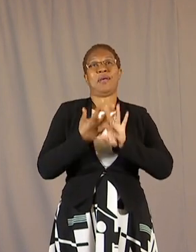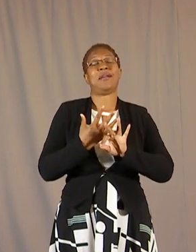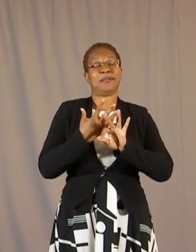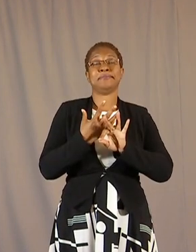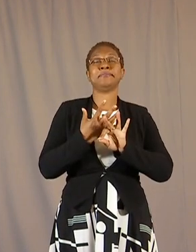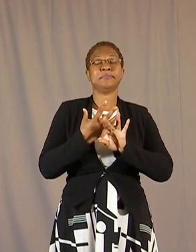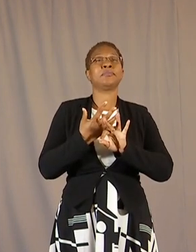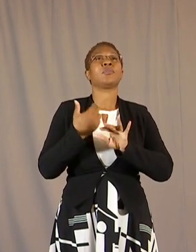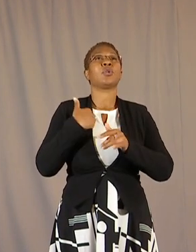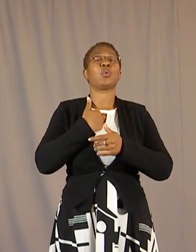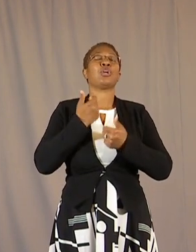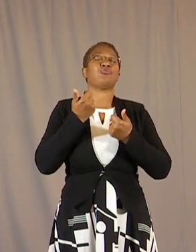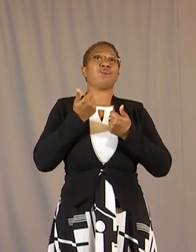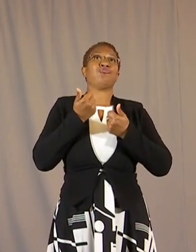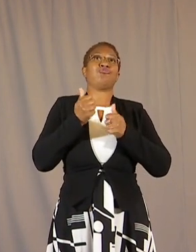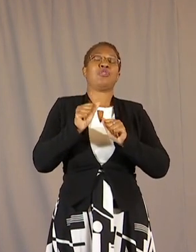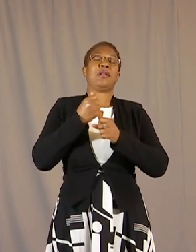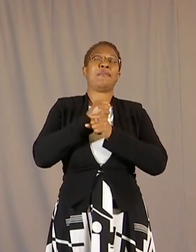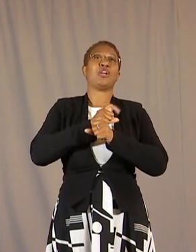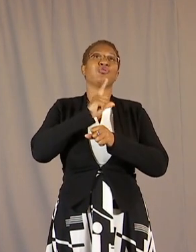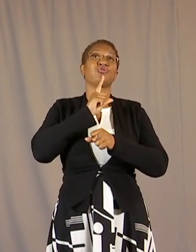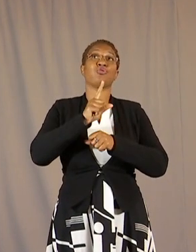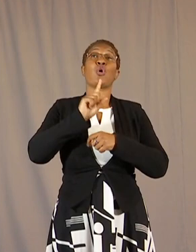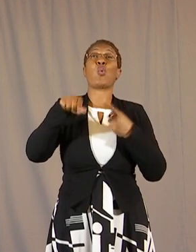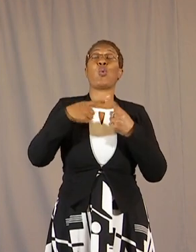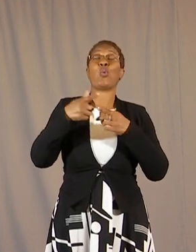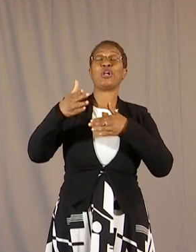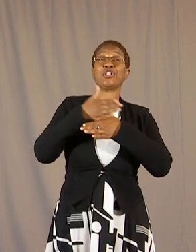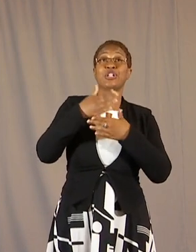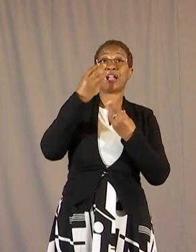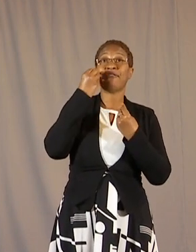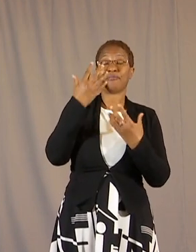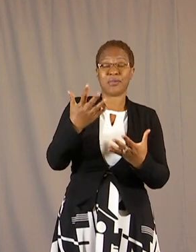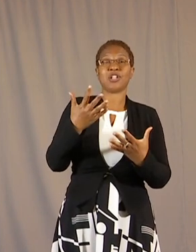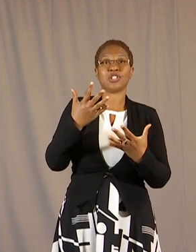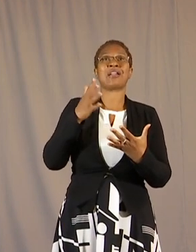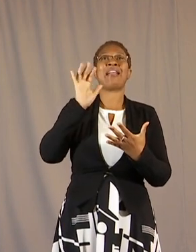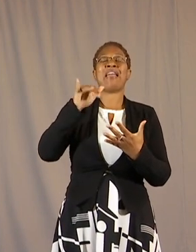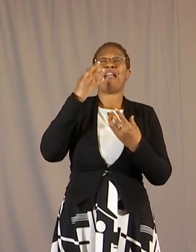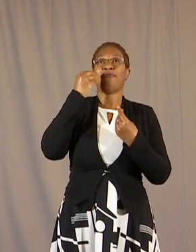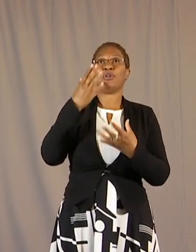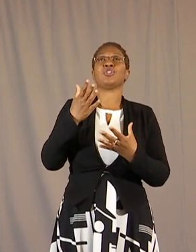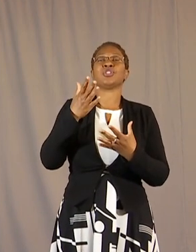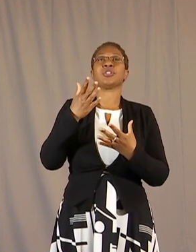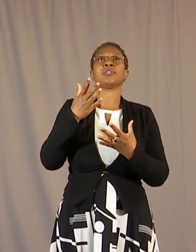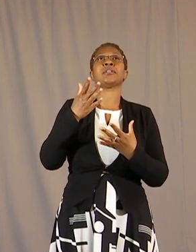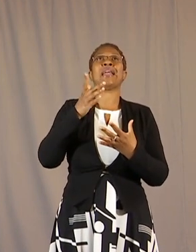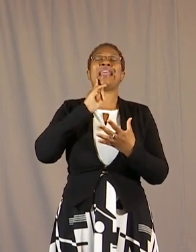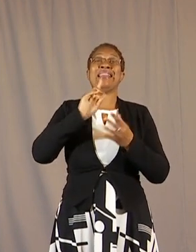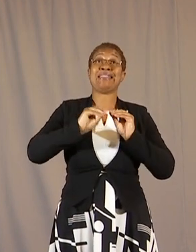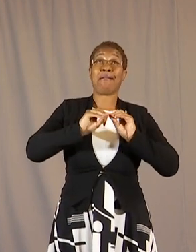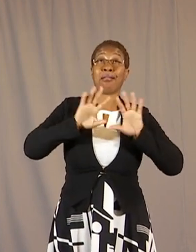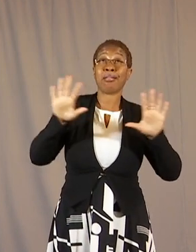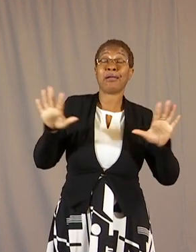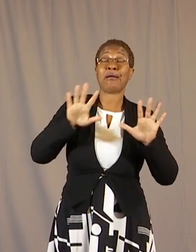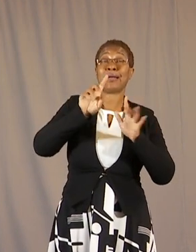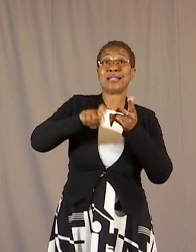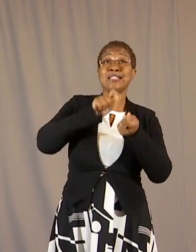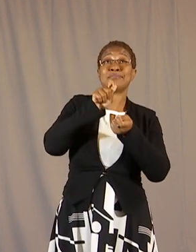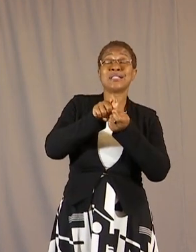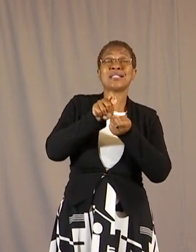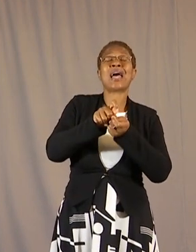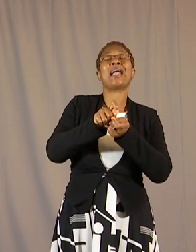we're trying to craft our messaging so that it can reach in individuals. And so to continue to trust your individuals,